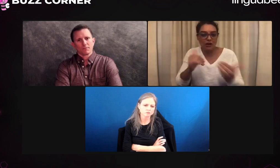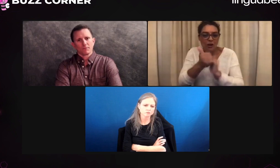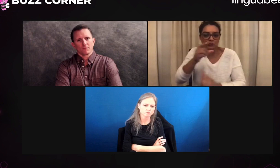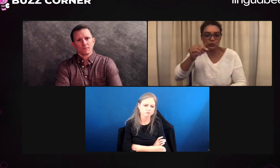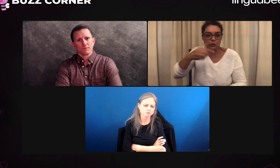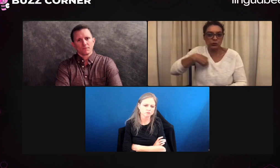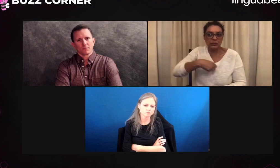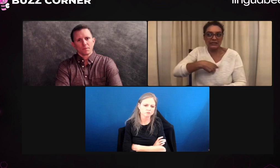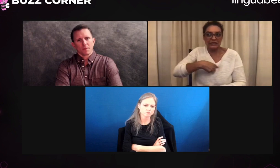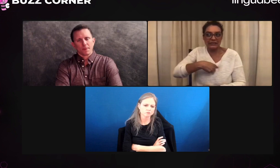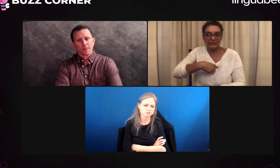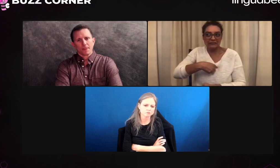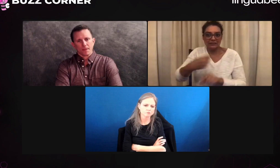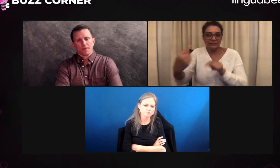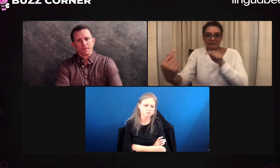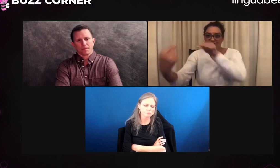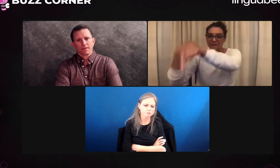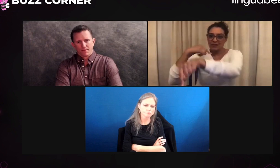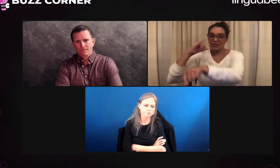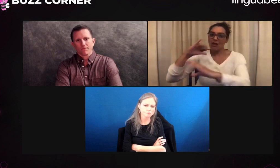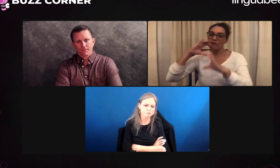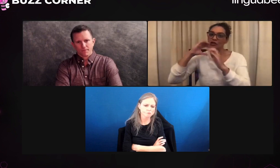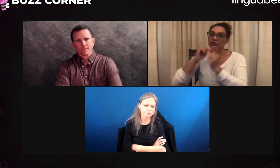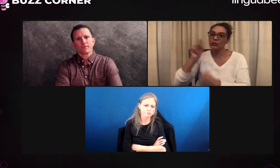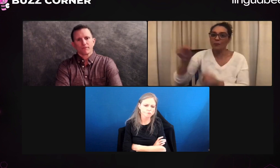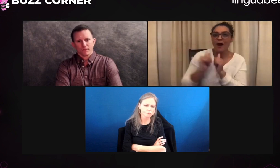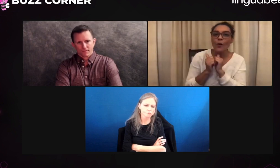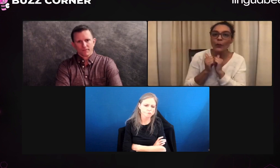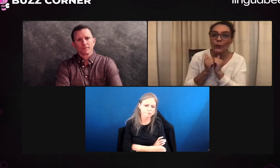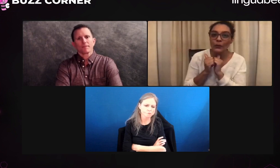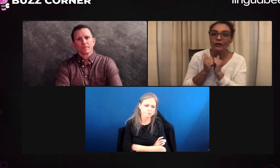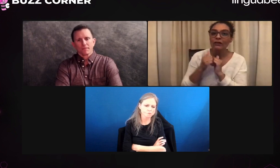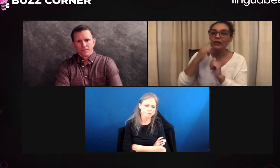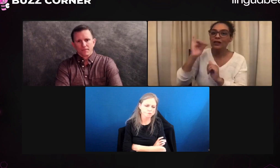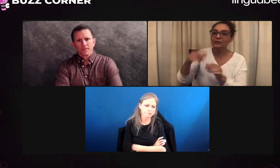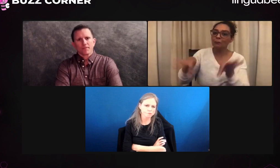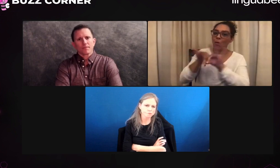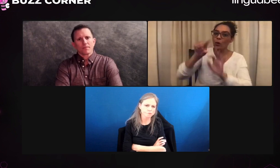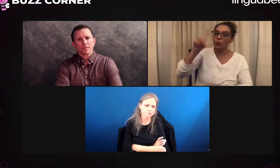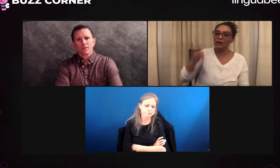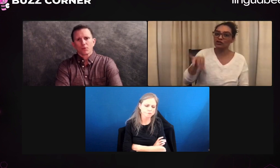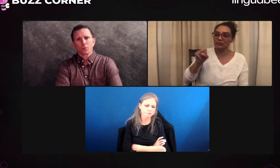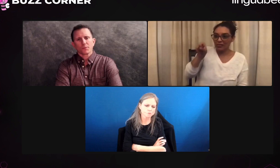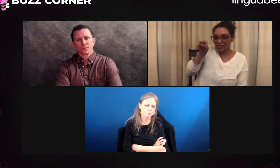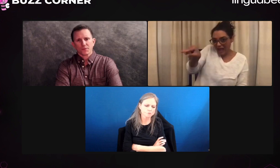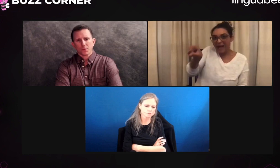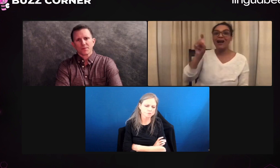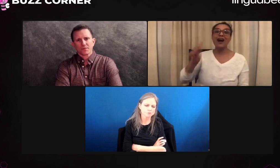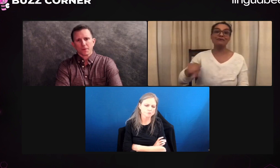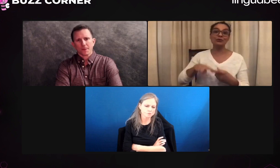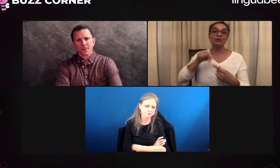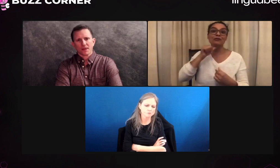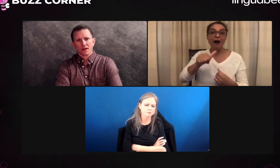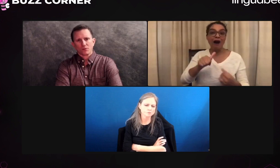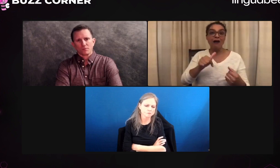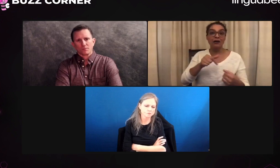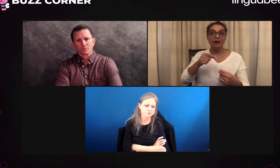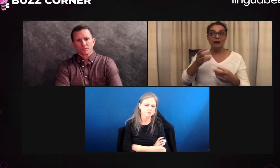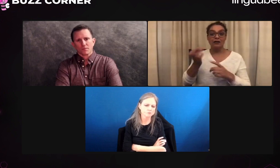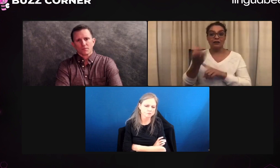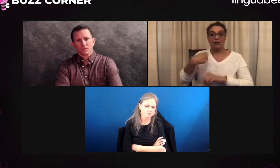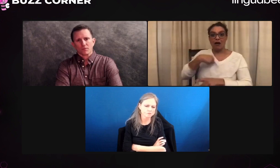make sure that they are voicing and matching the way that I interact with the